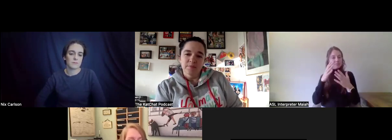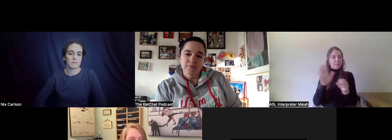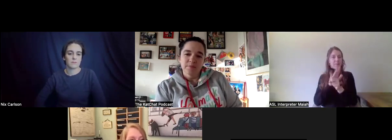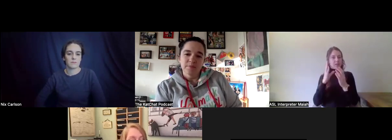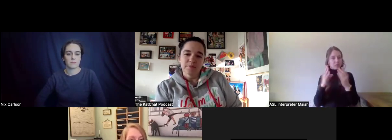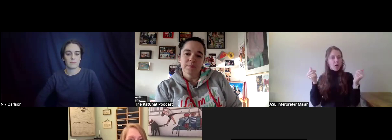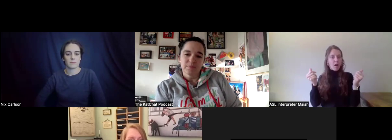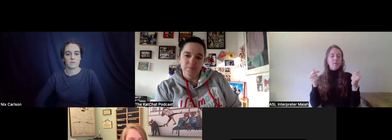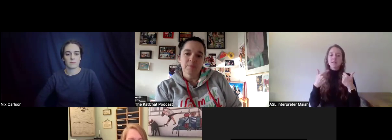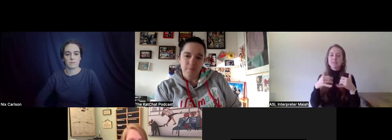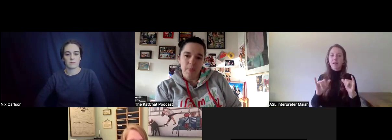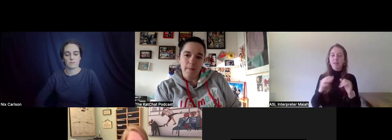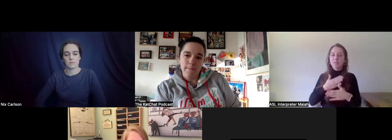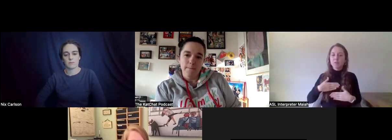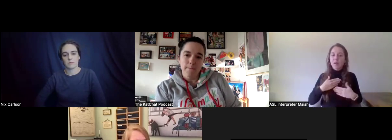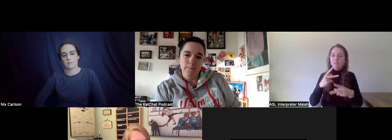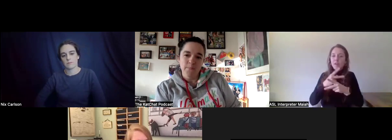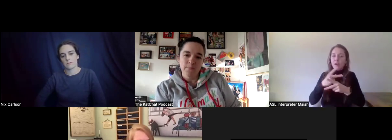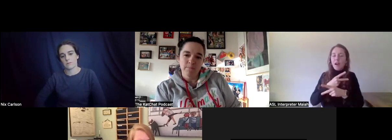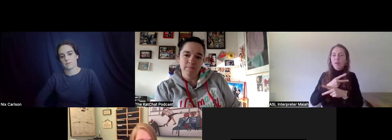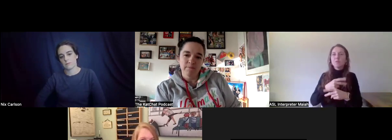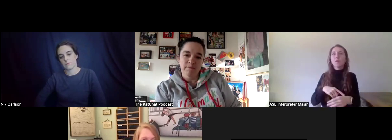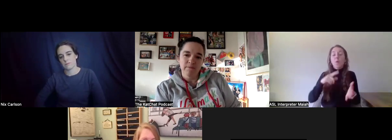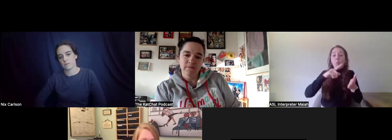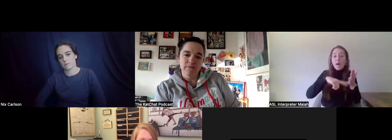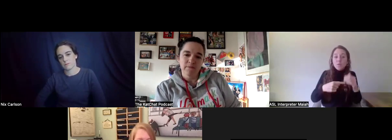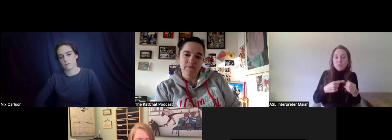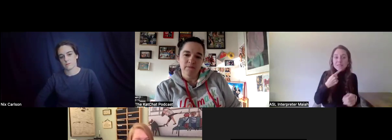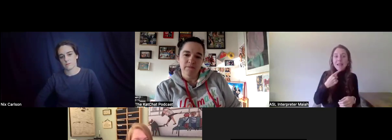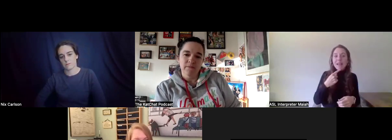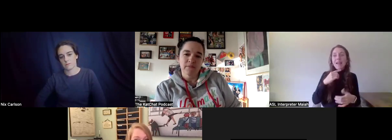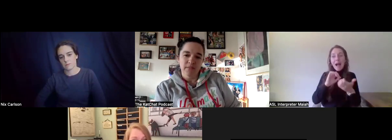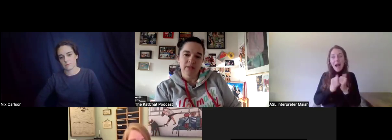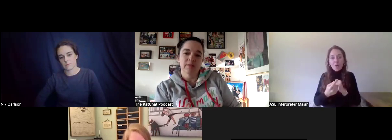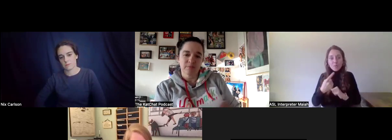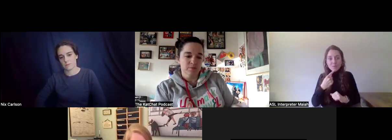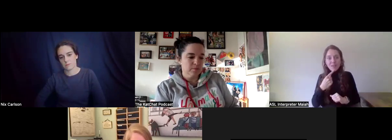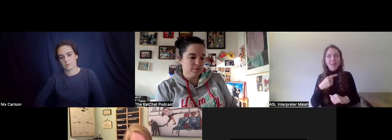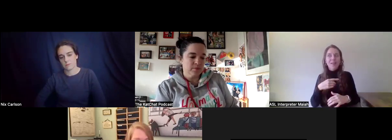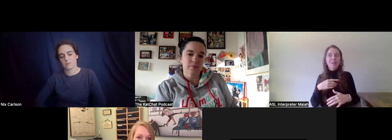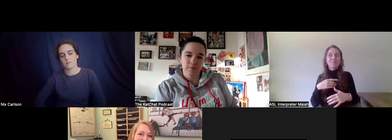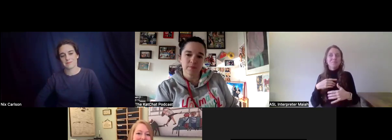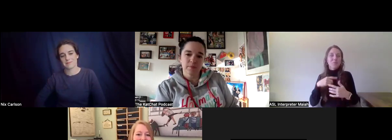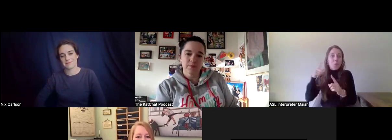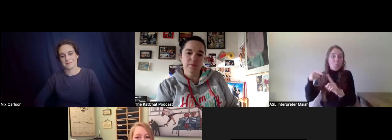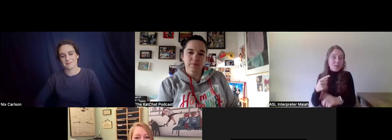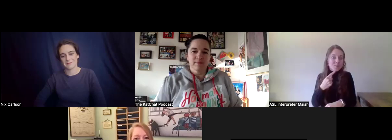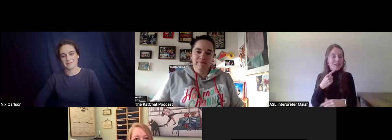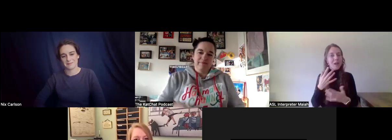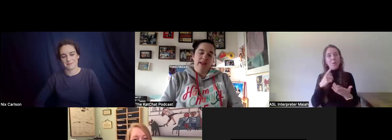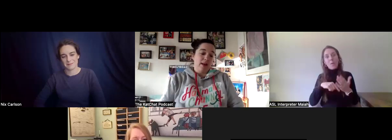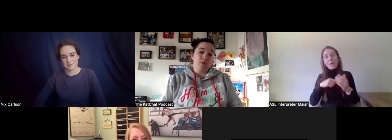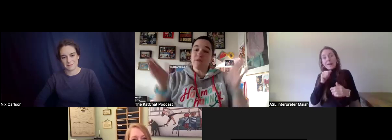is about what you say, how to say, why to say it, when to say it, what not to say, right?